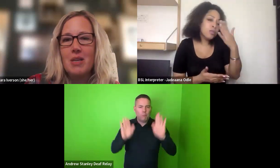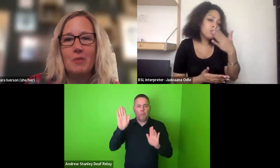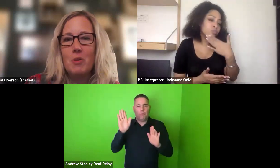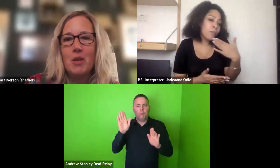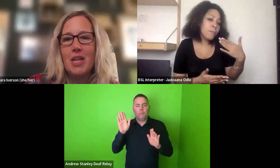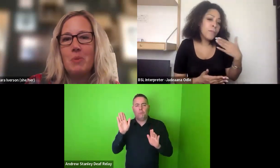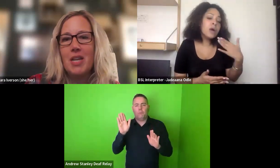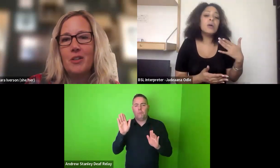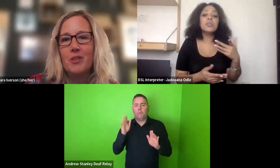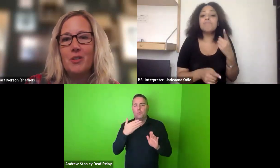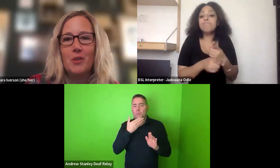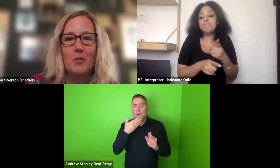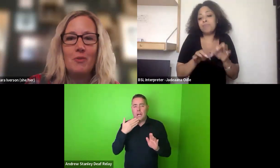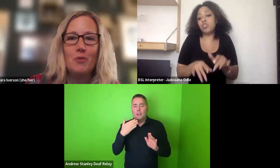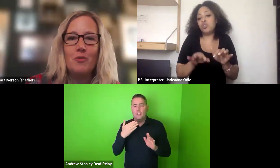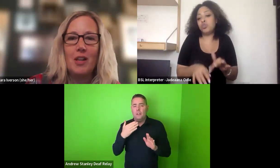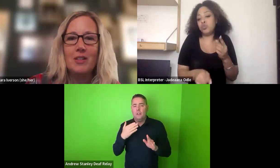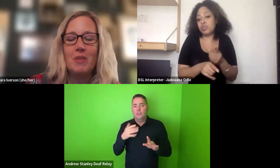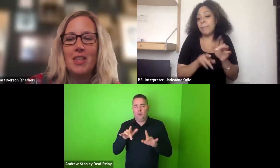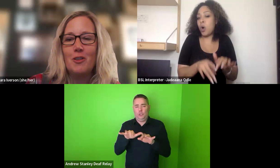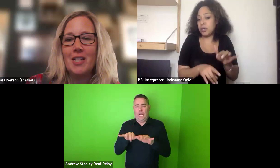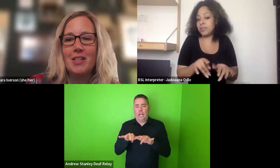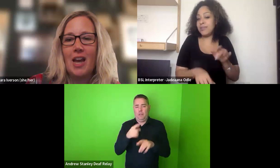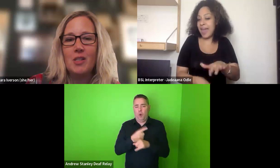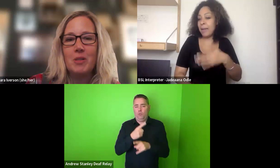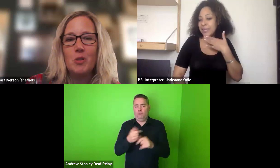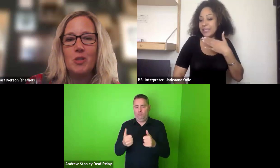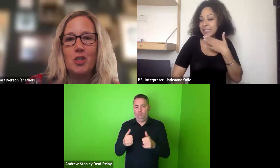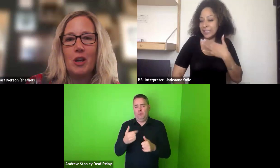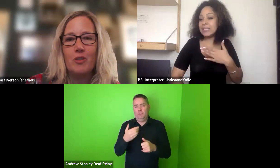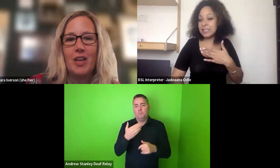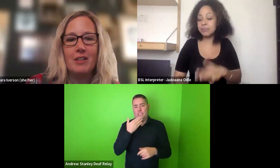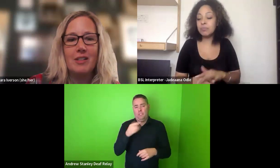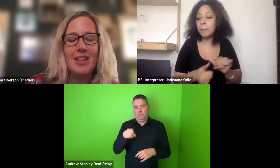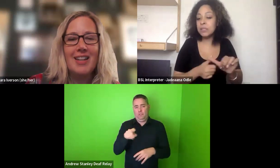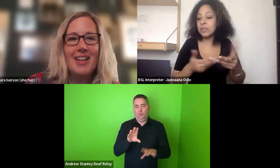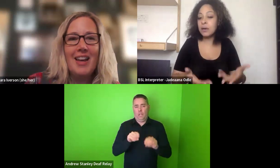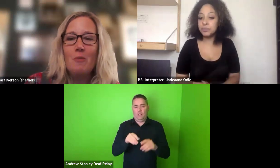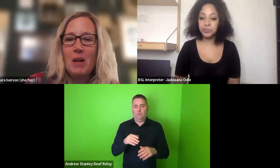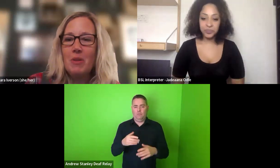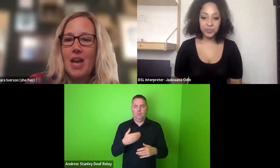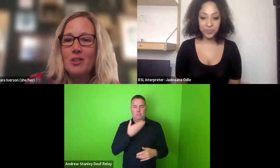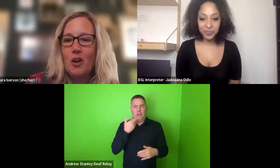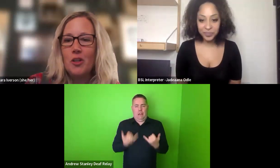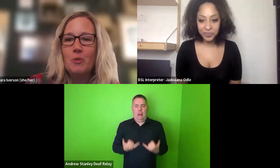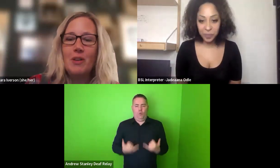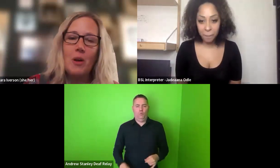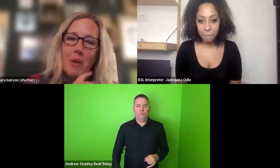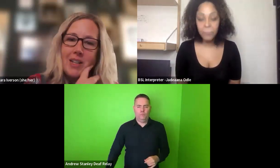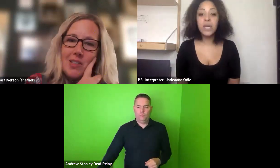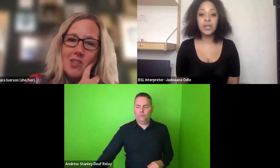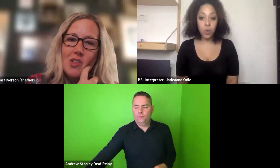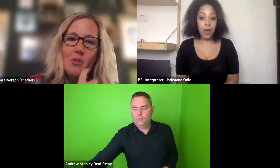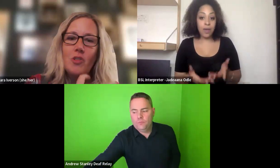won't be unmuting anybody else. So if you've got something that you'd like to ask, please use the chat for that. But I'm going to ask all three